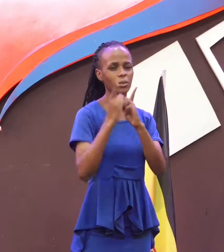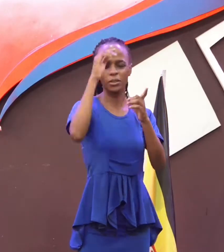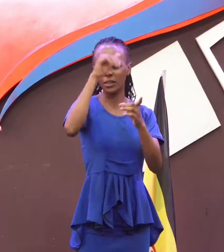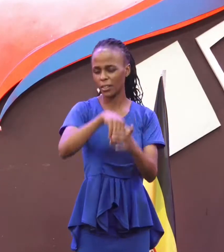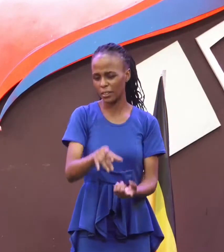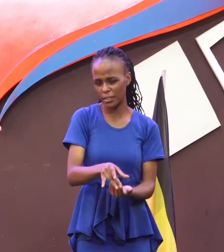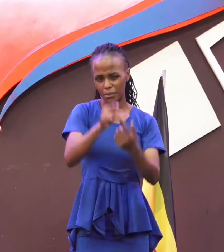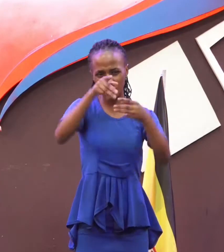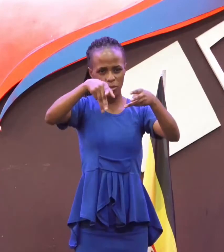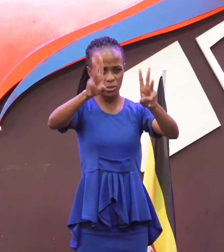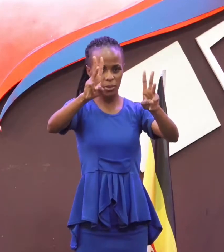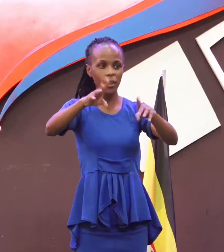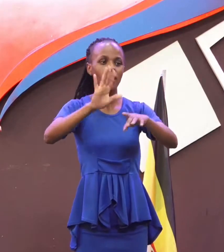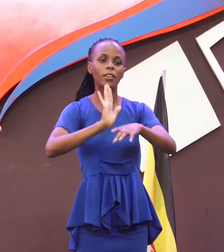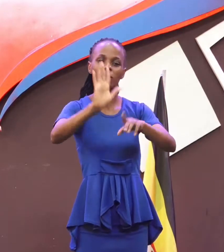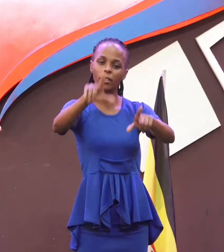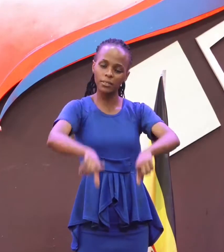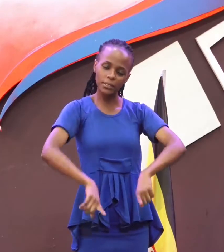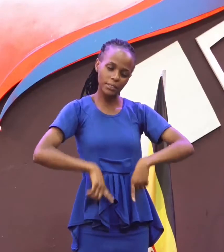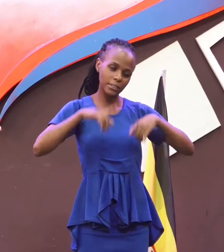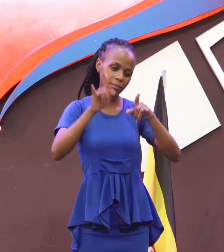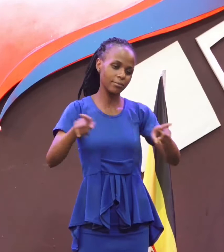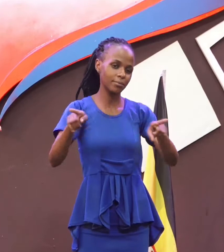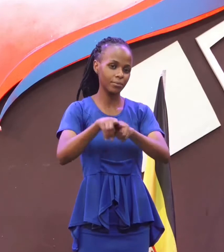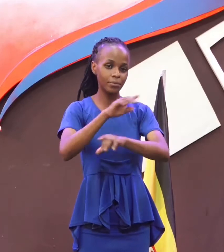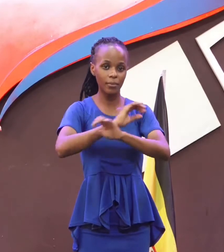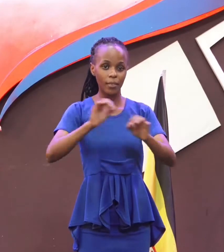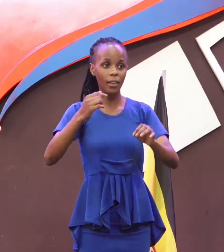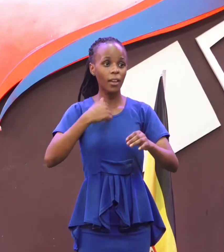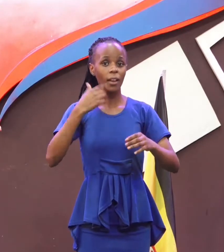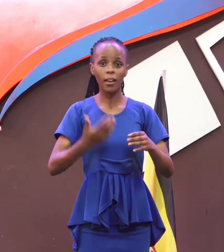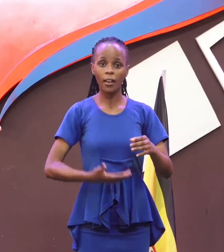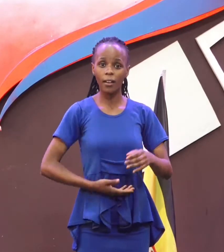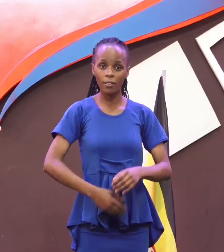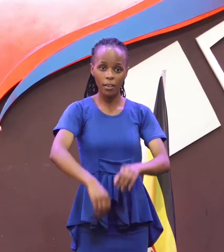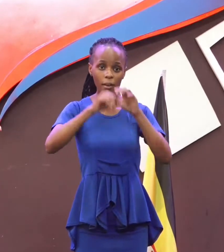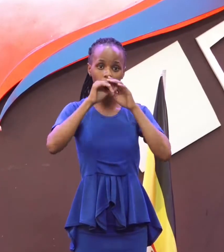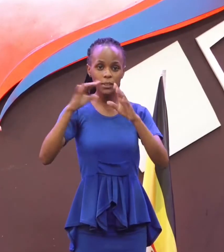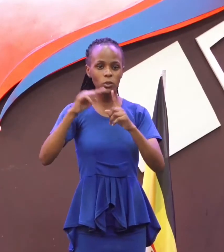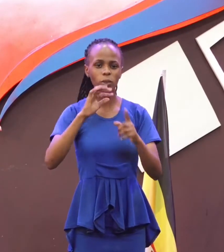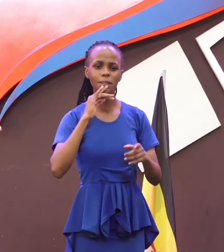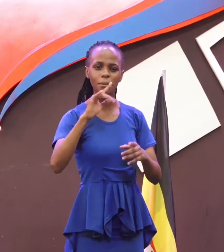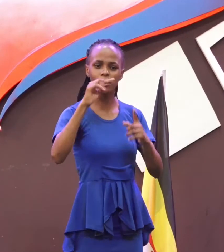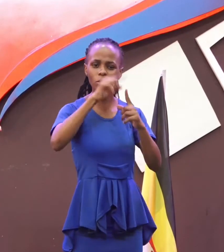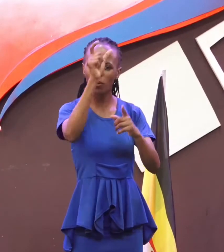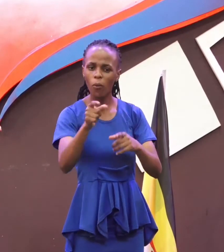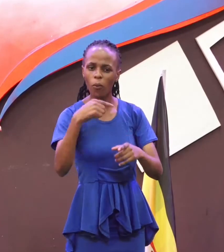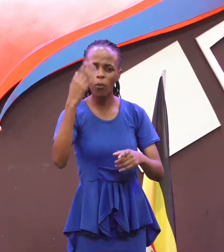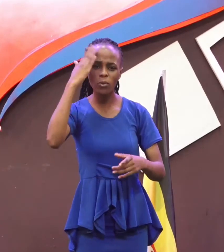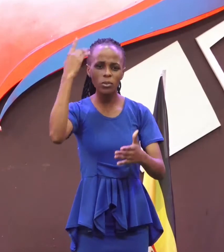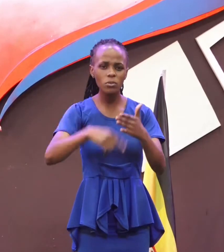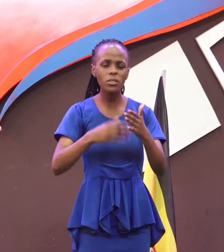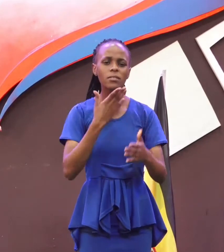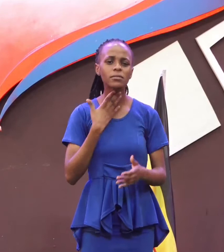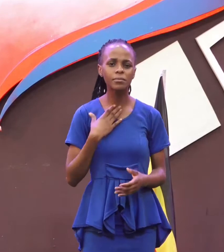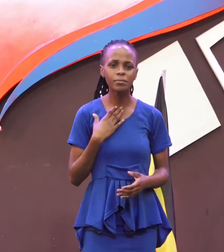is ready to meet you. And your life will not remain the same. Bere dum kusoka ogera n'omuntu amanyi kyayagala. I'm given a blessing to talk to a person